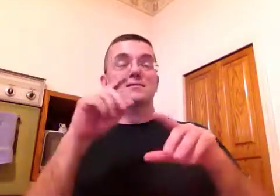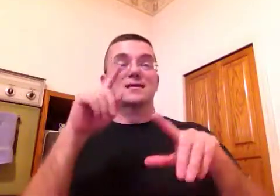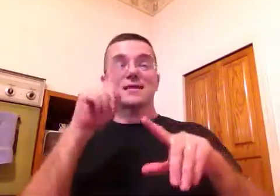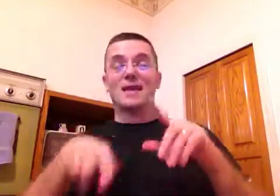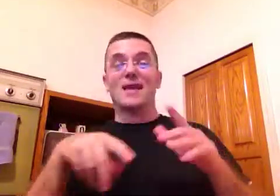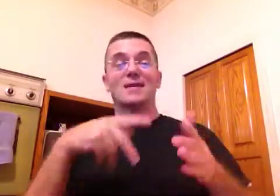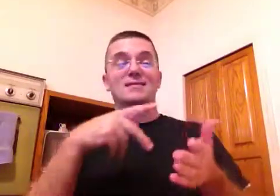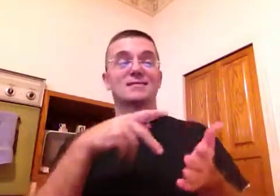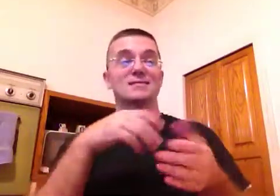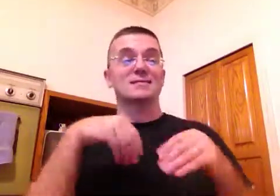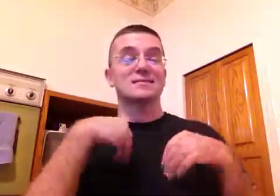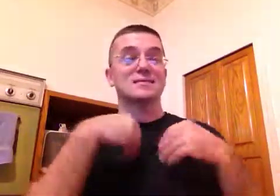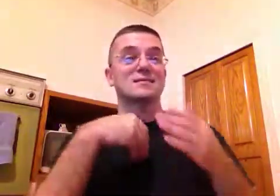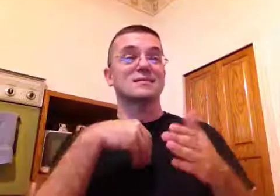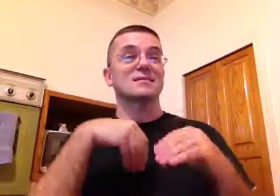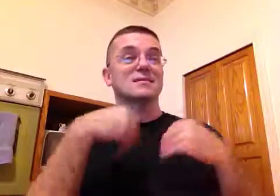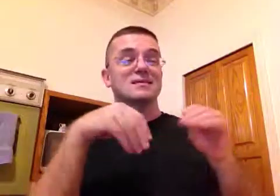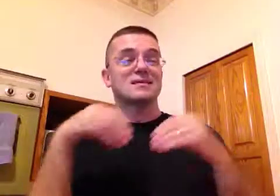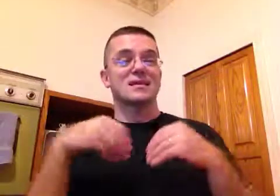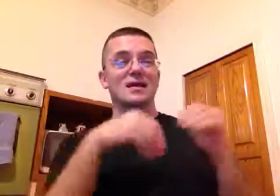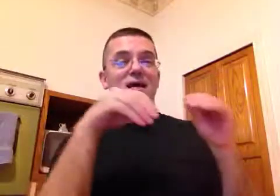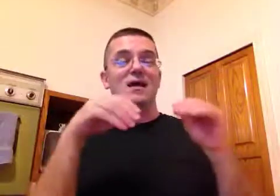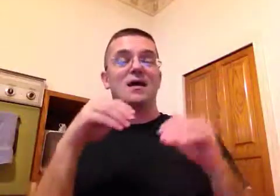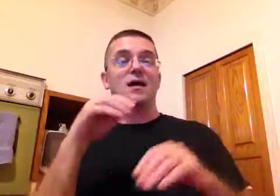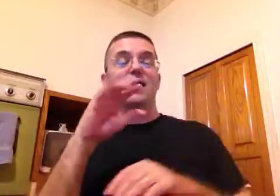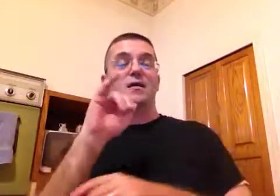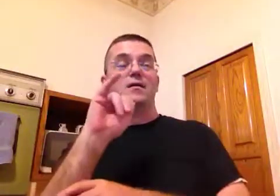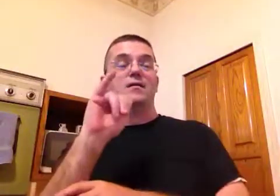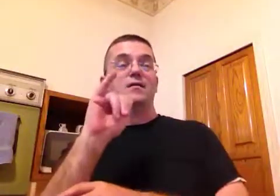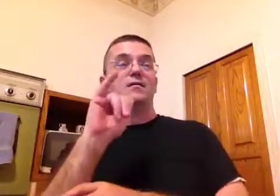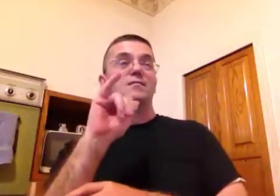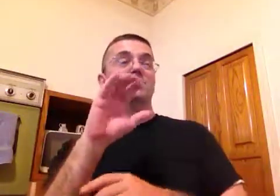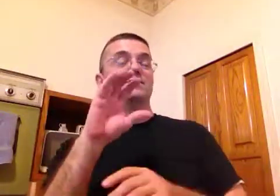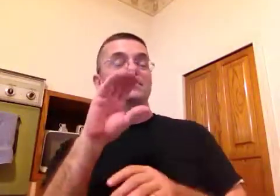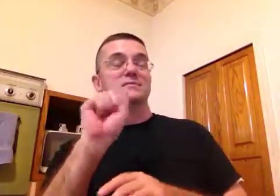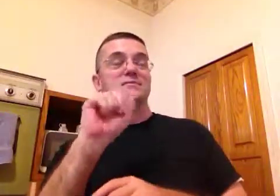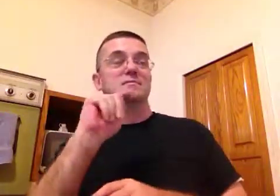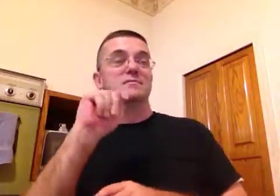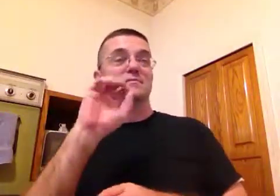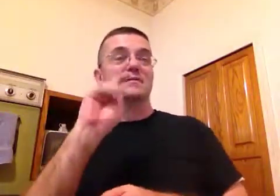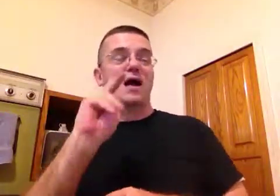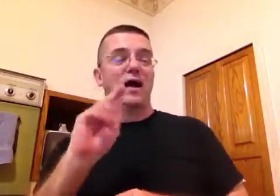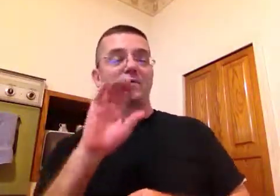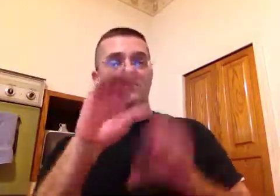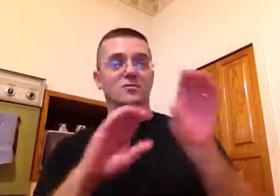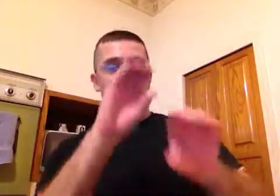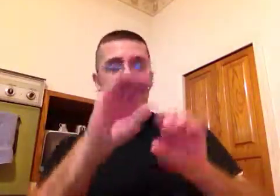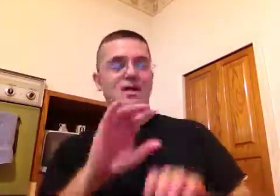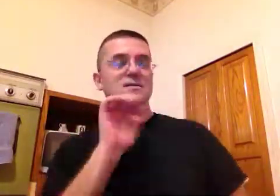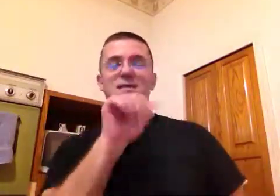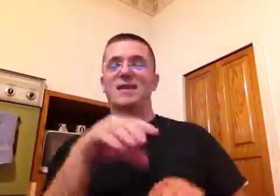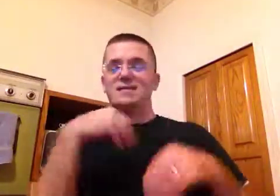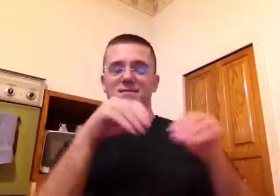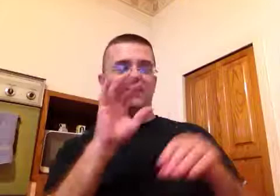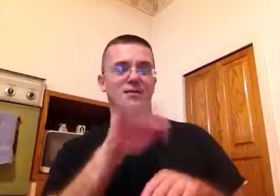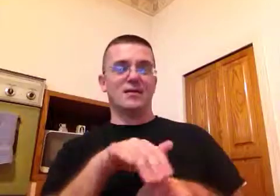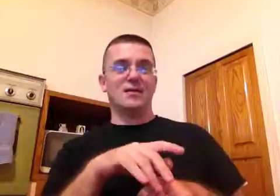funds. And so a lot of times that's who's pitching a fixed annuity, for that matter, even a variable annuity. But no, I